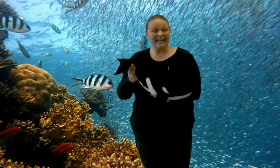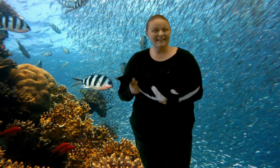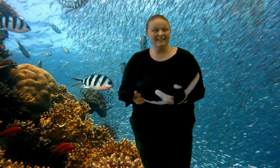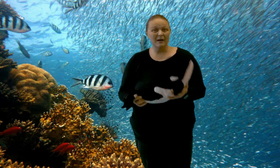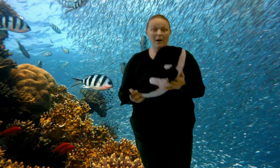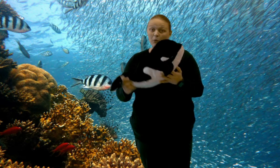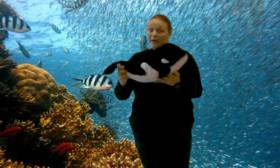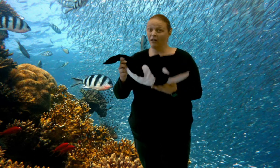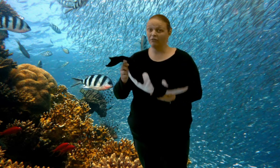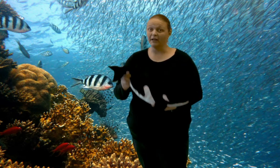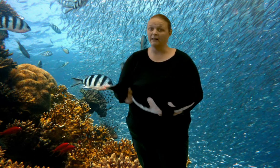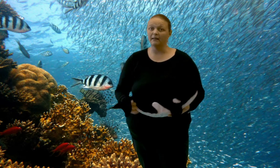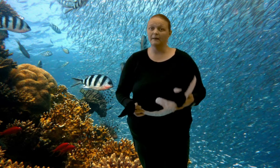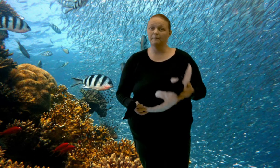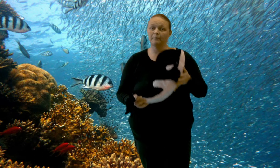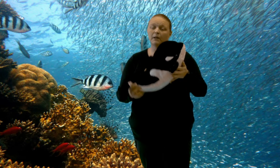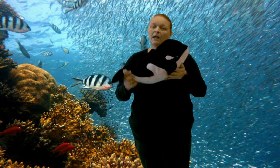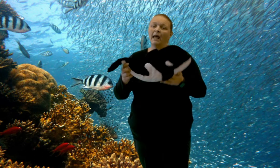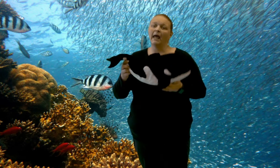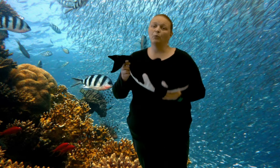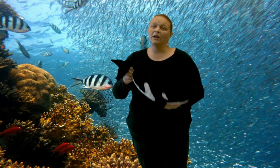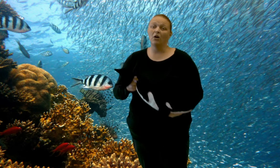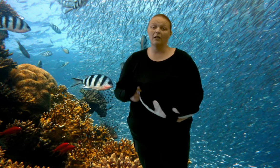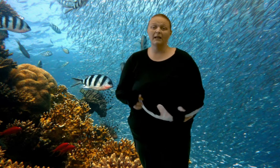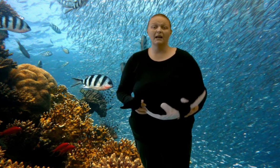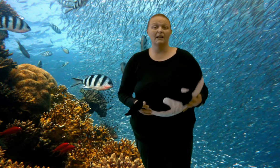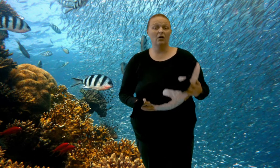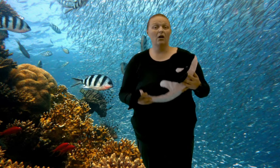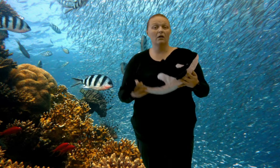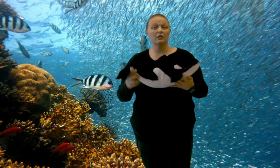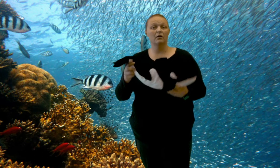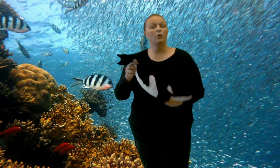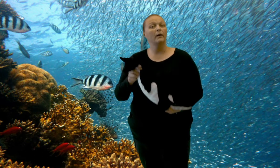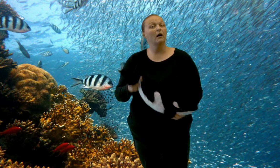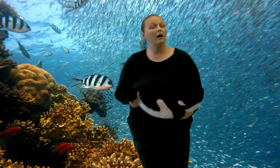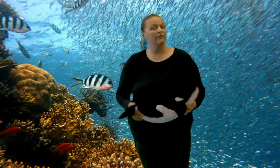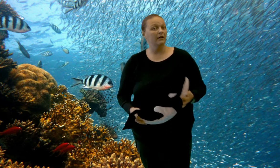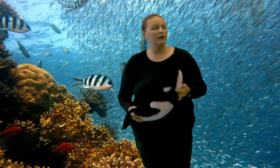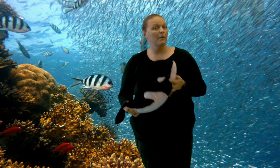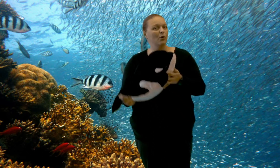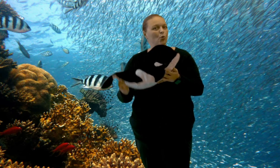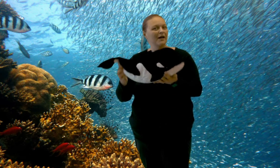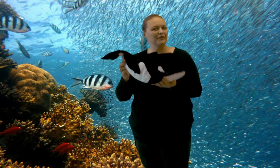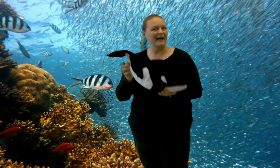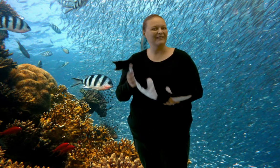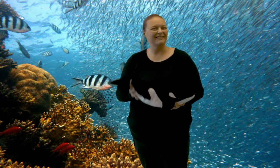is my whale friend. And when Harley and I talk, we often make whale sounds